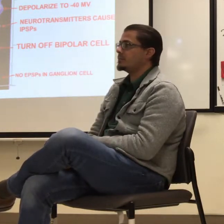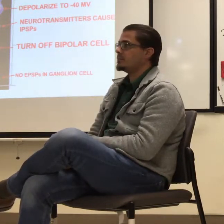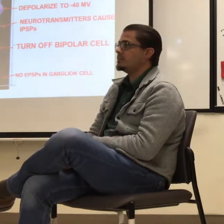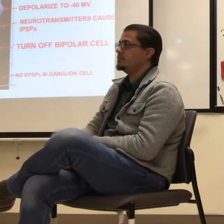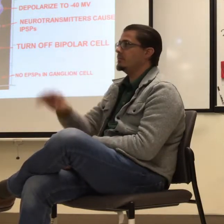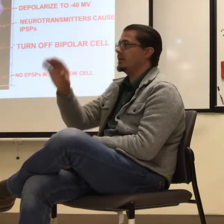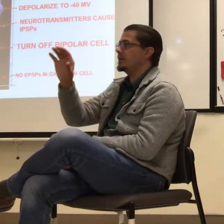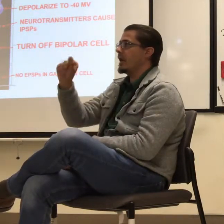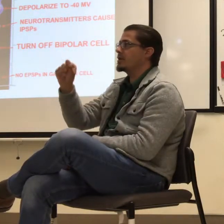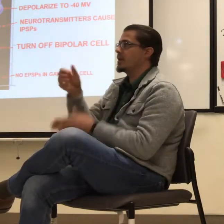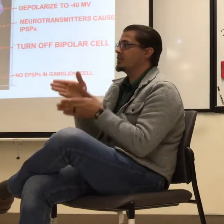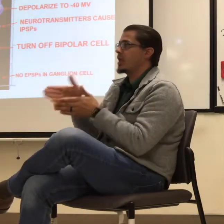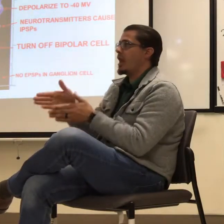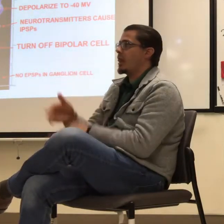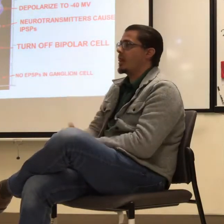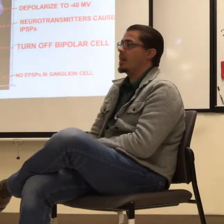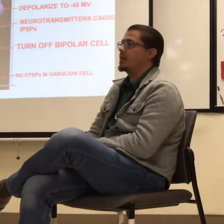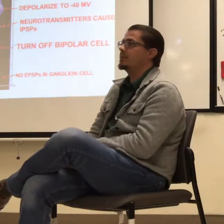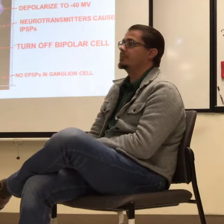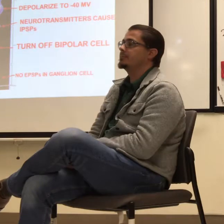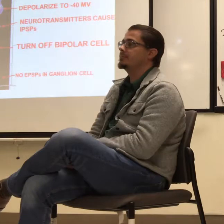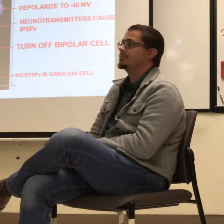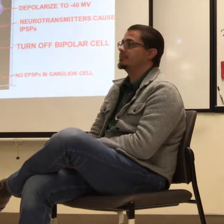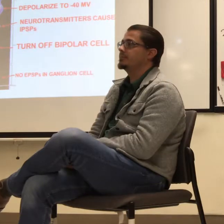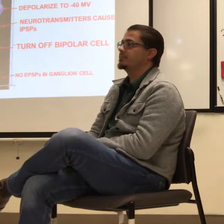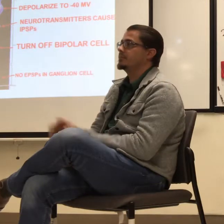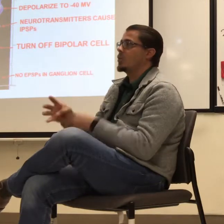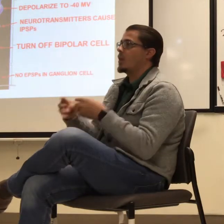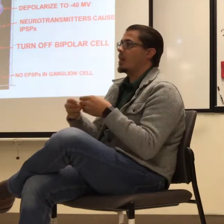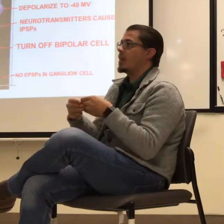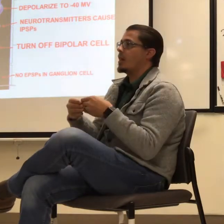calcium channels open